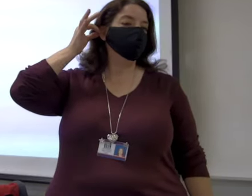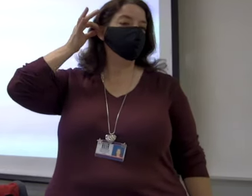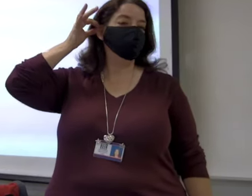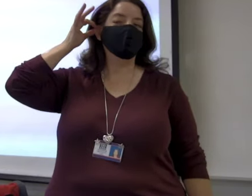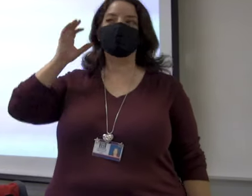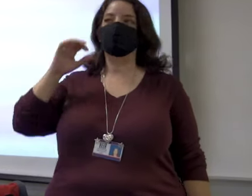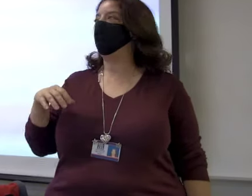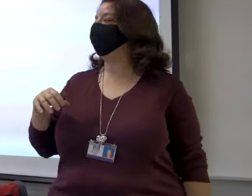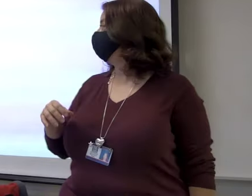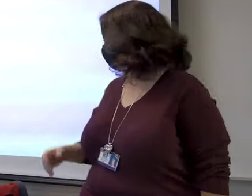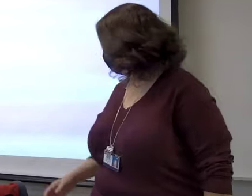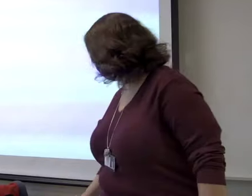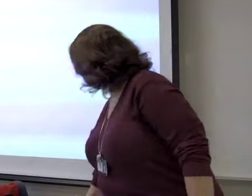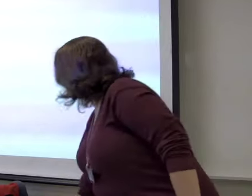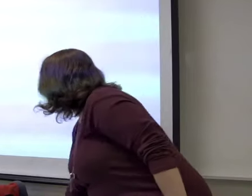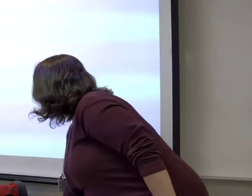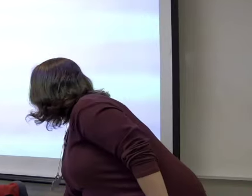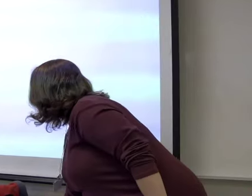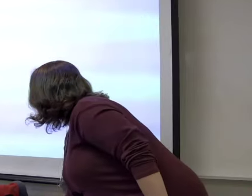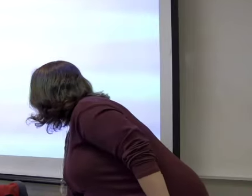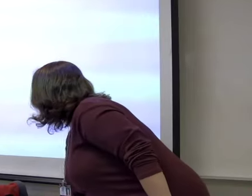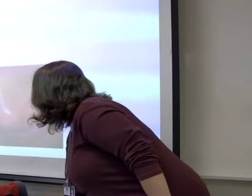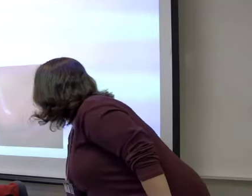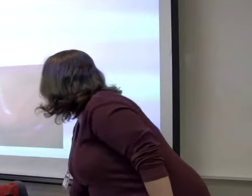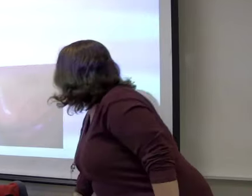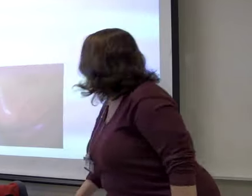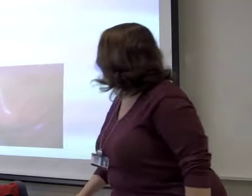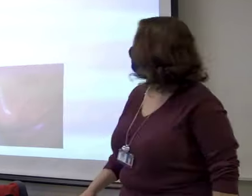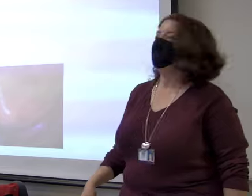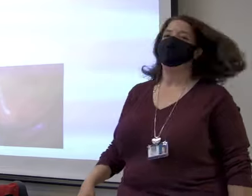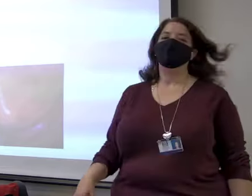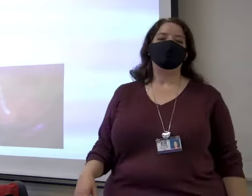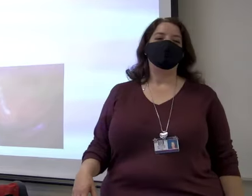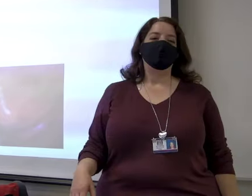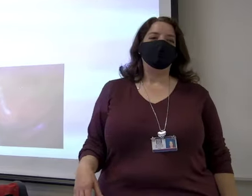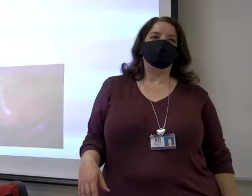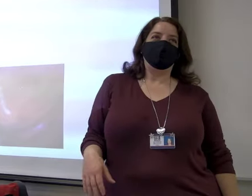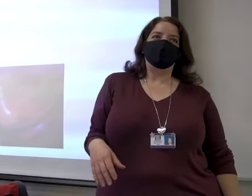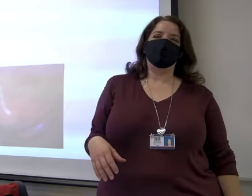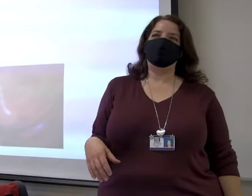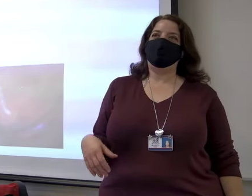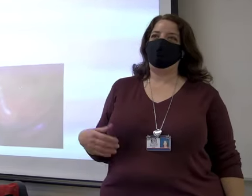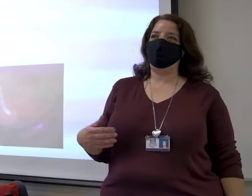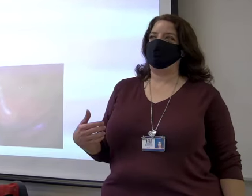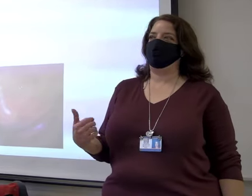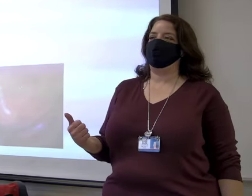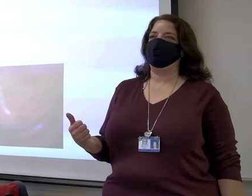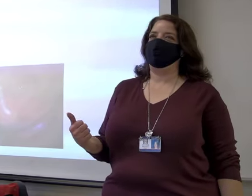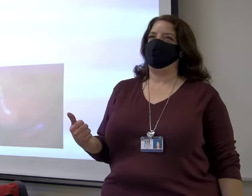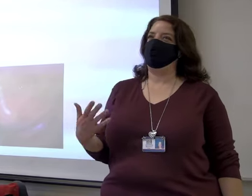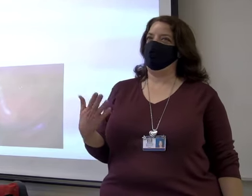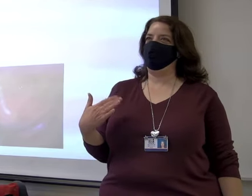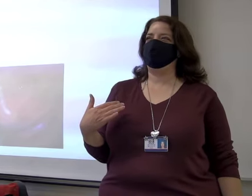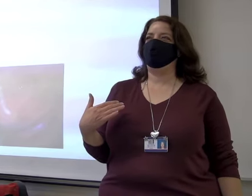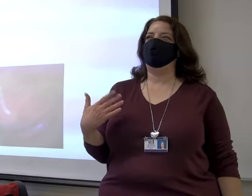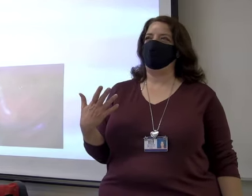right this way. She fit a turtle on her ear. My question isn't how does she get the turtle on her ear. My question would be why, but